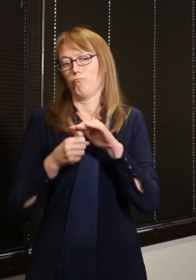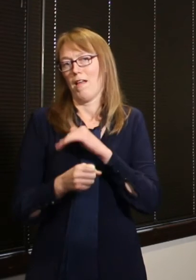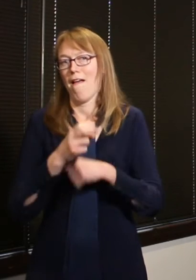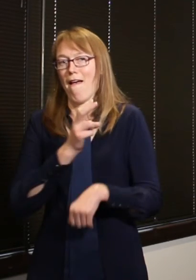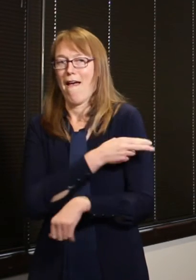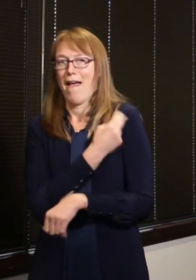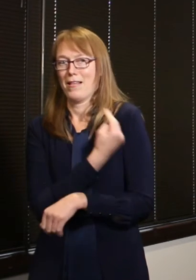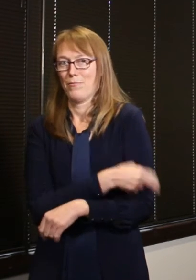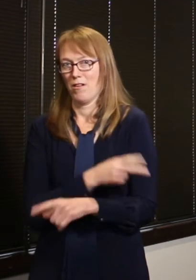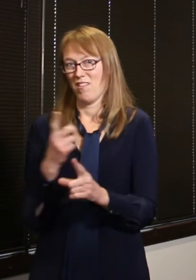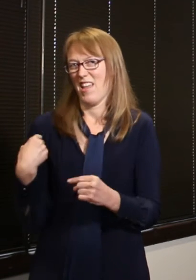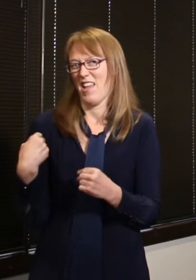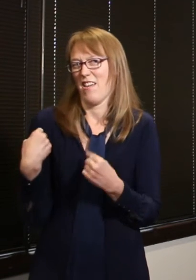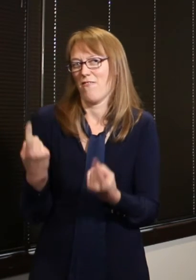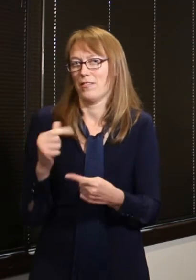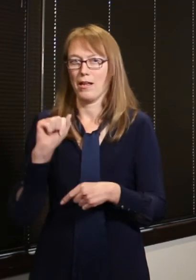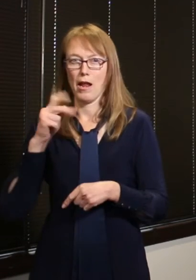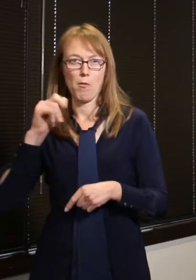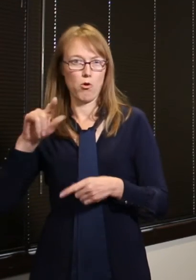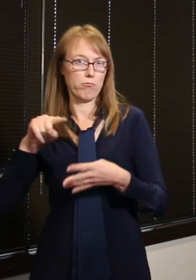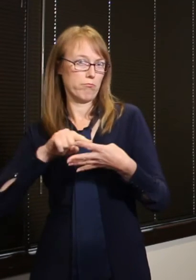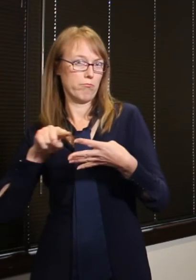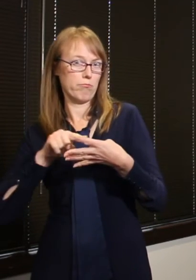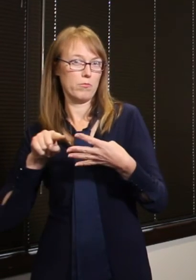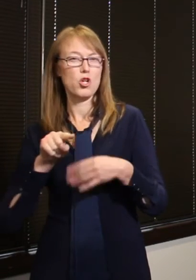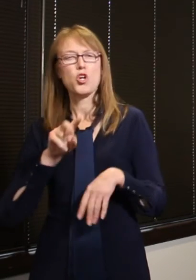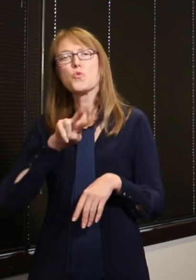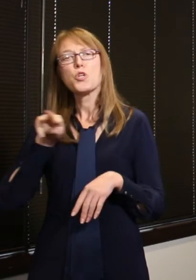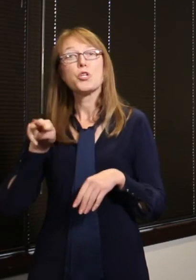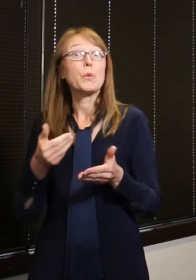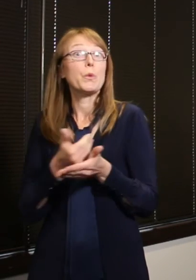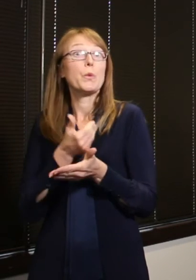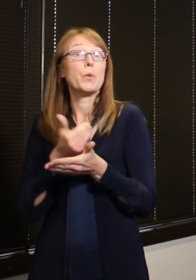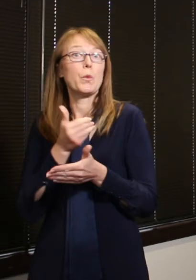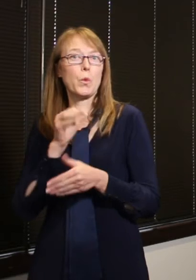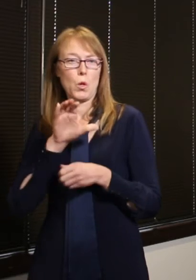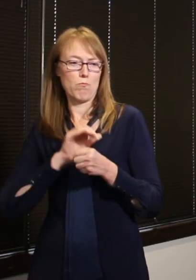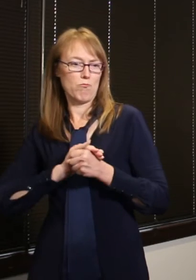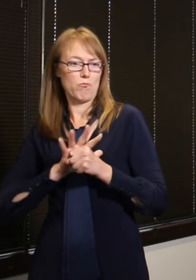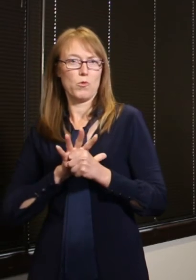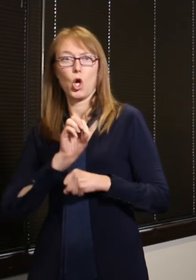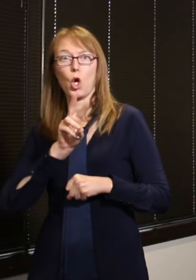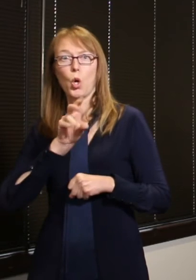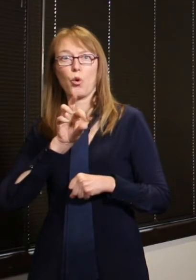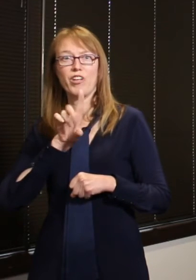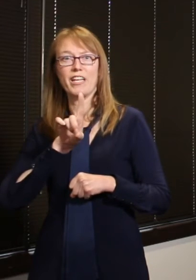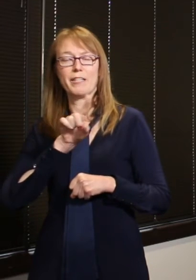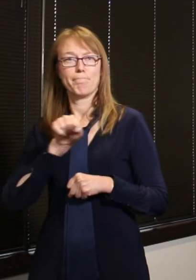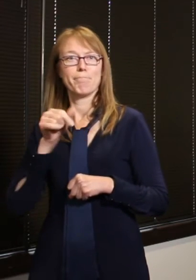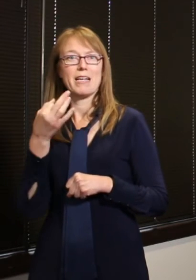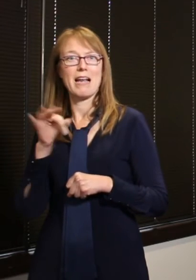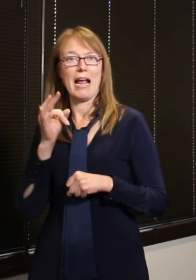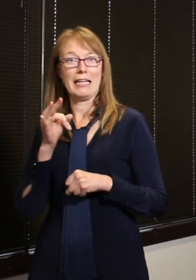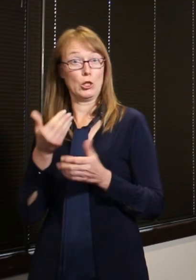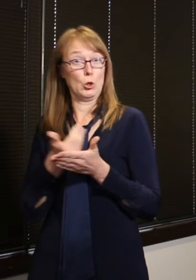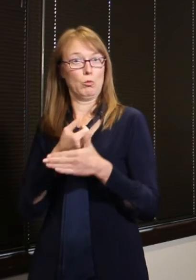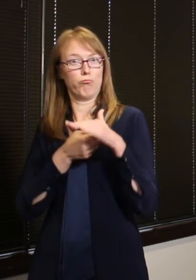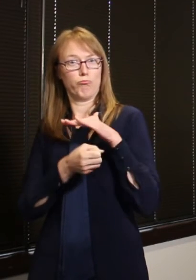reporting 22 new COVID admissions, which is down from yesterday, but still our rolling average is around